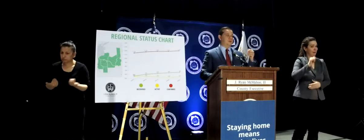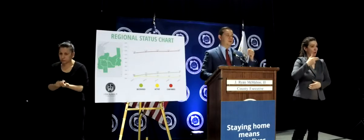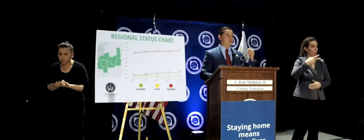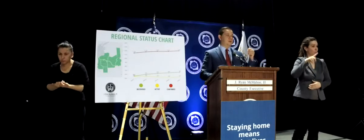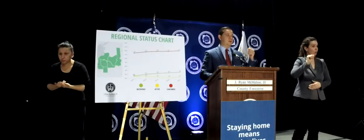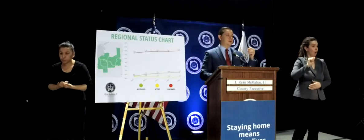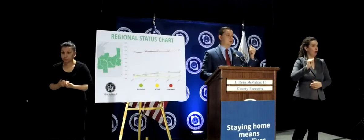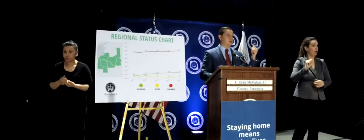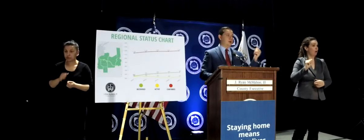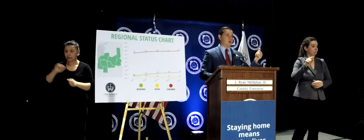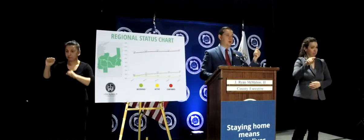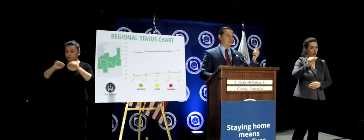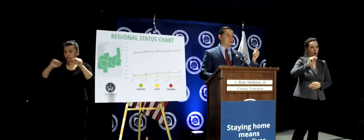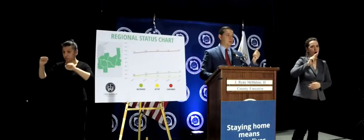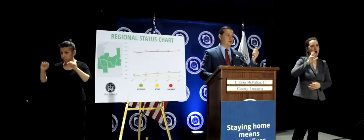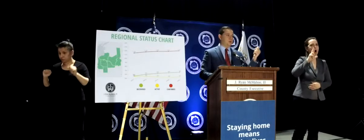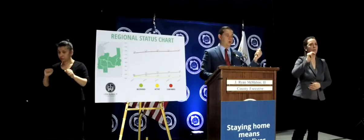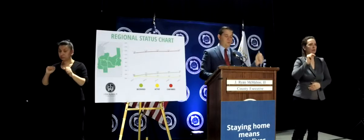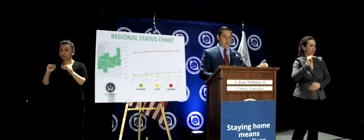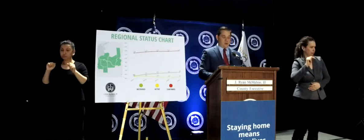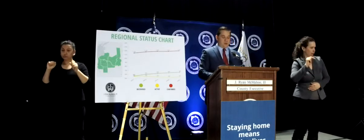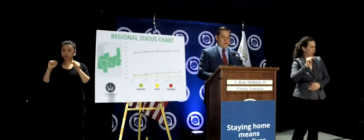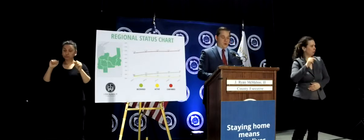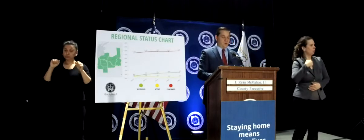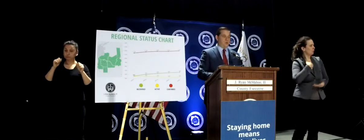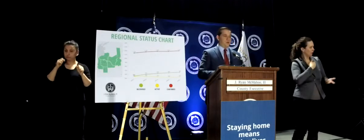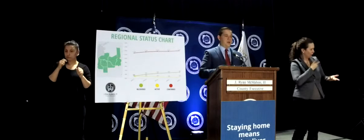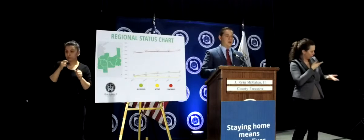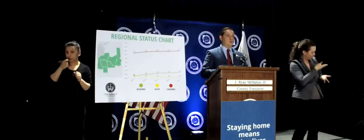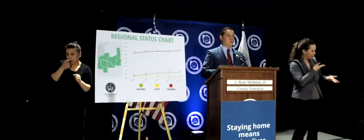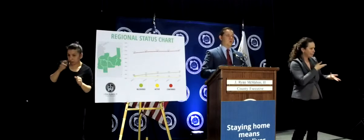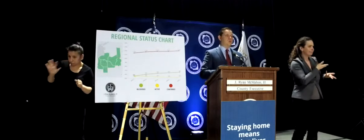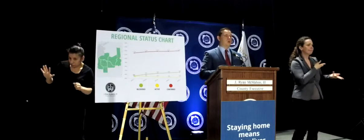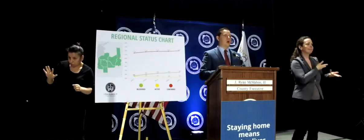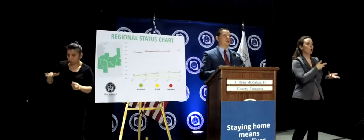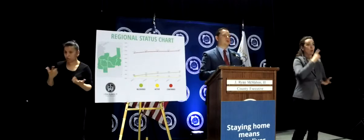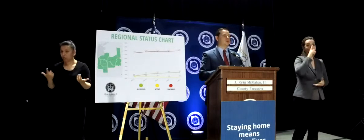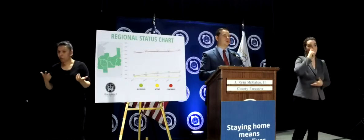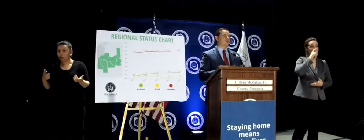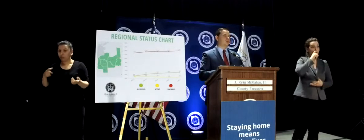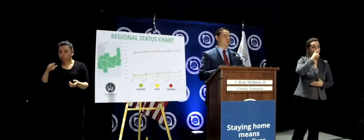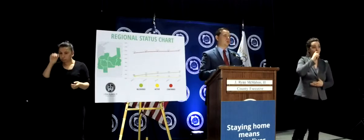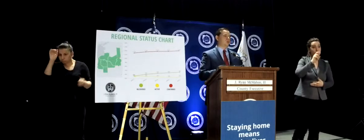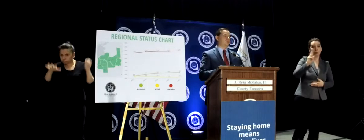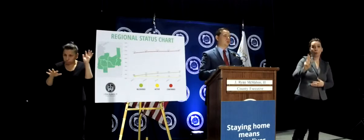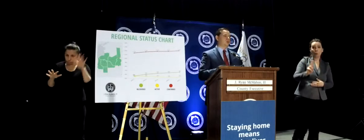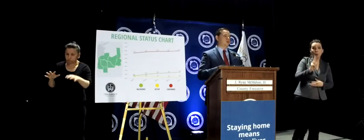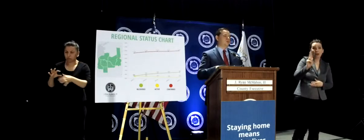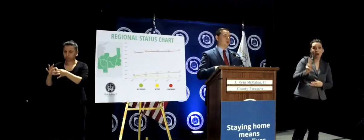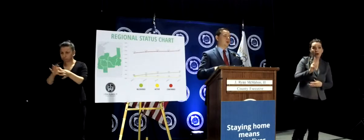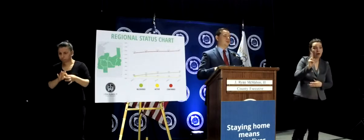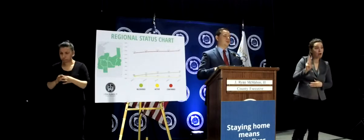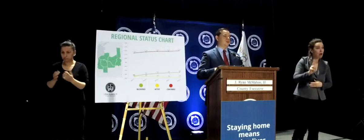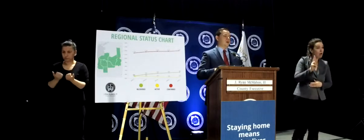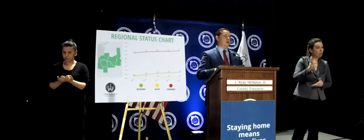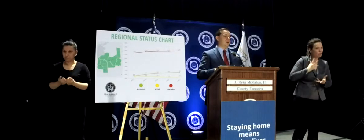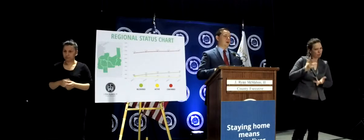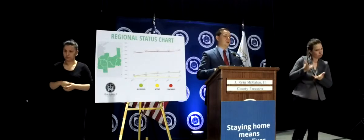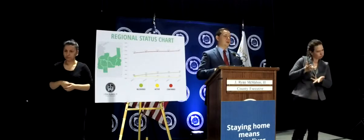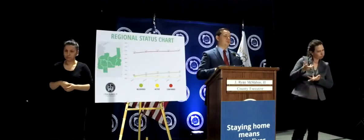going to see Oneida working with Utica, Rome. So, and we're talking to the